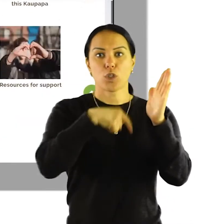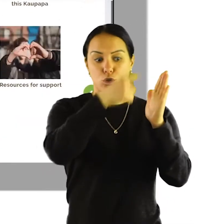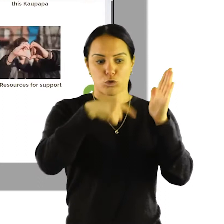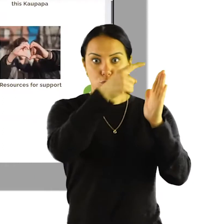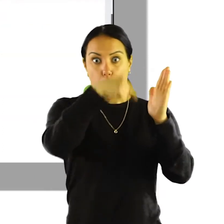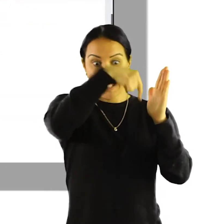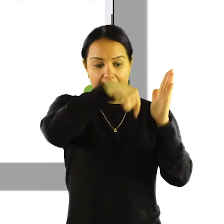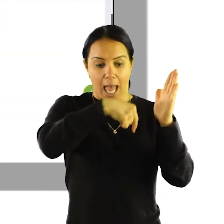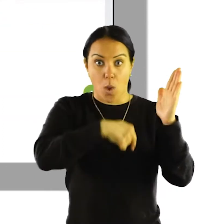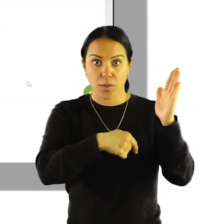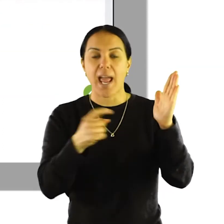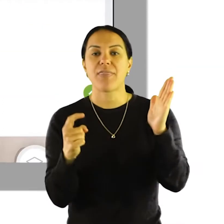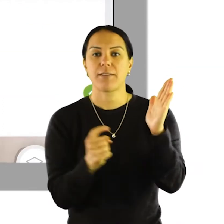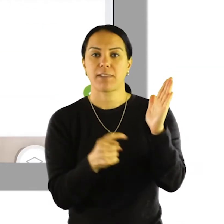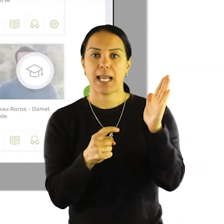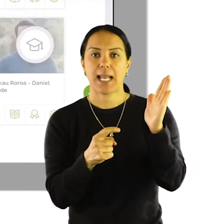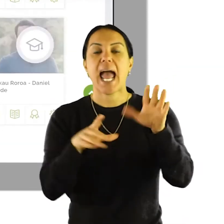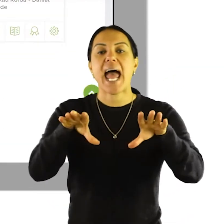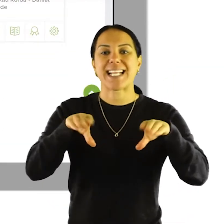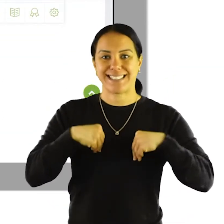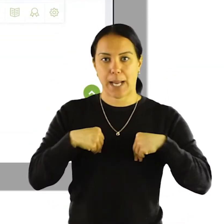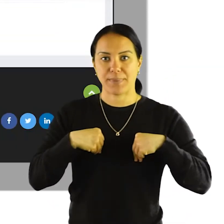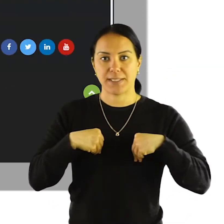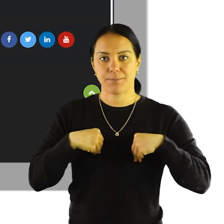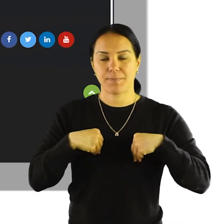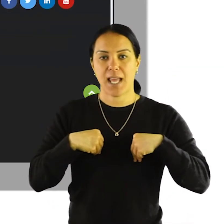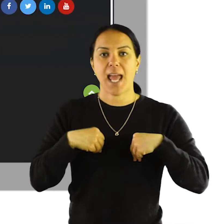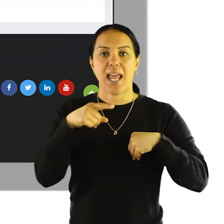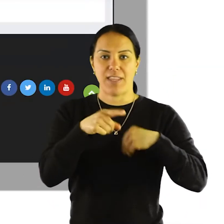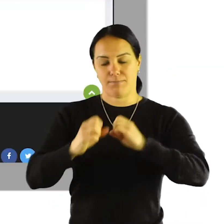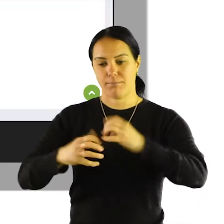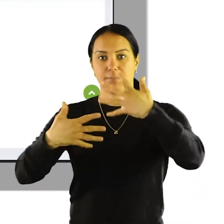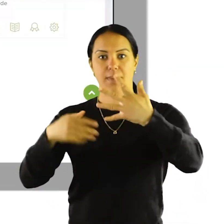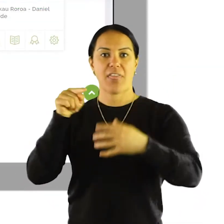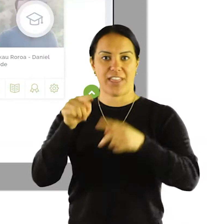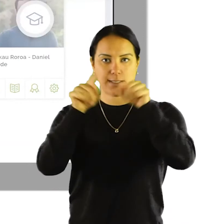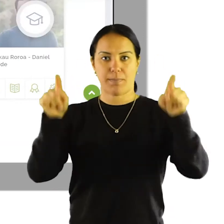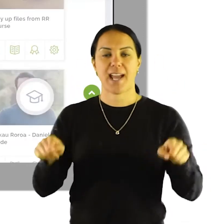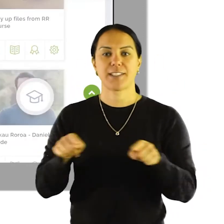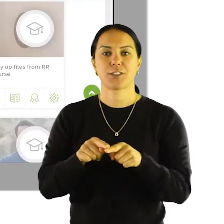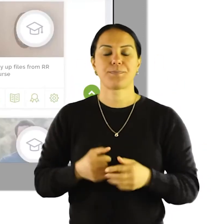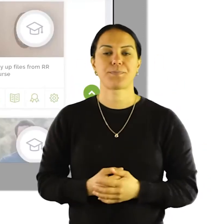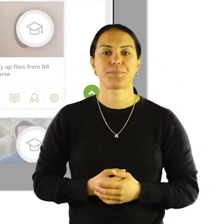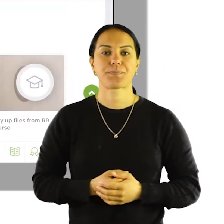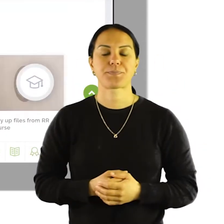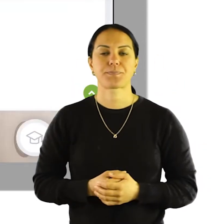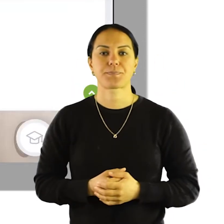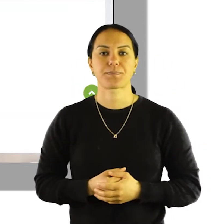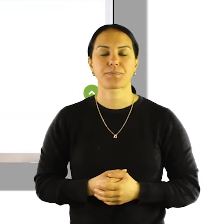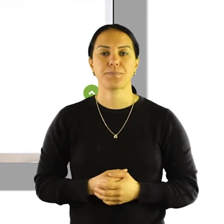to the bottom and there'll be an opportunity to press accept, and that will bring you to this page.